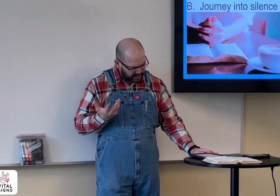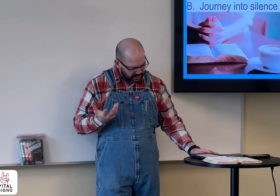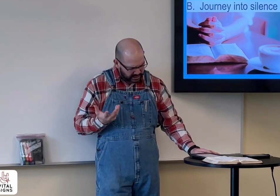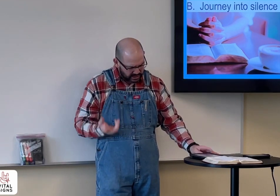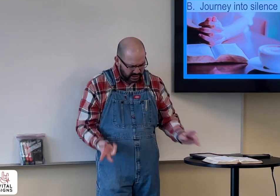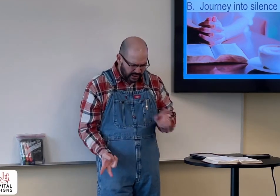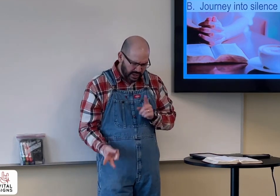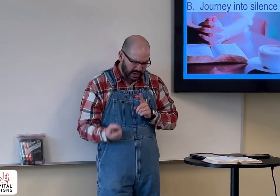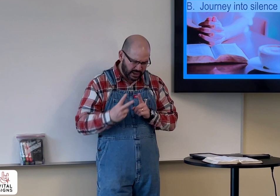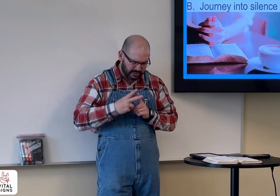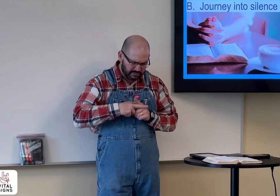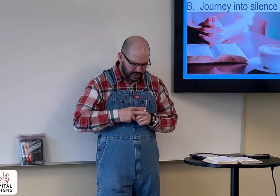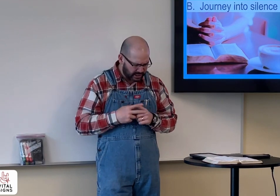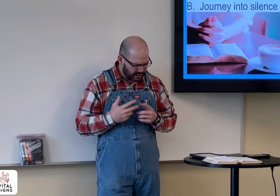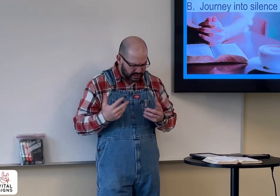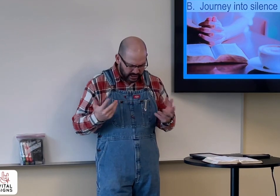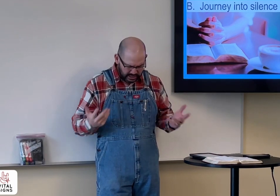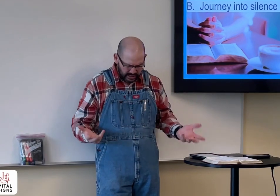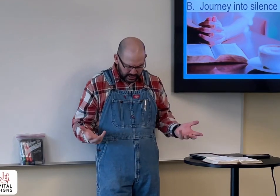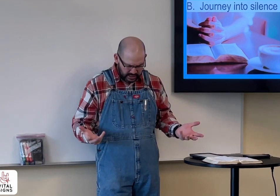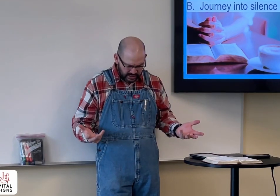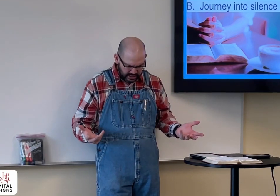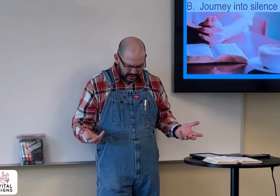What does it mean to me? How do I apply it to my life?